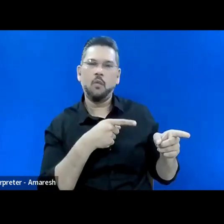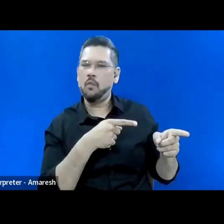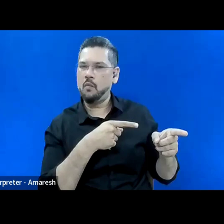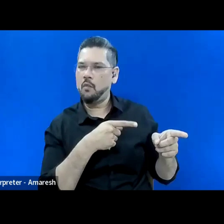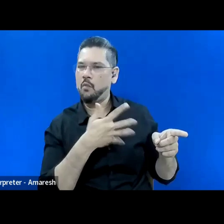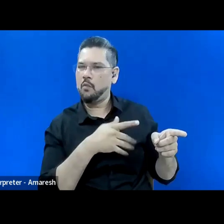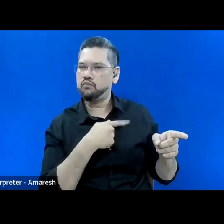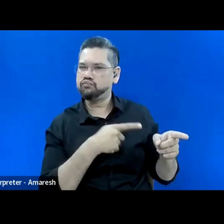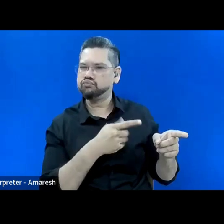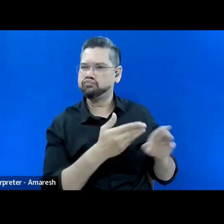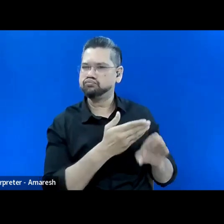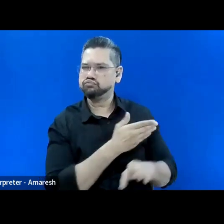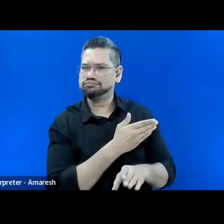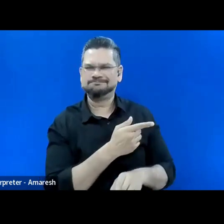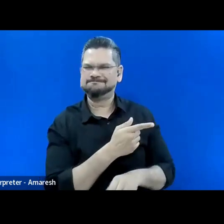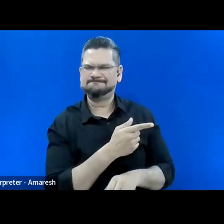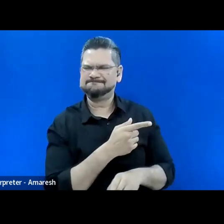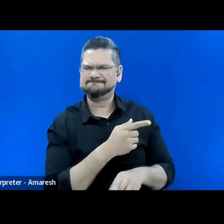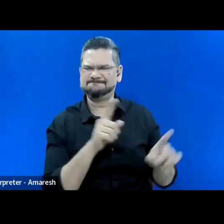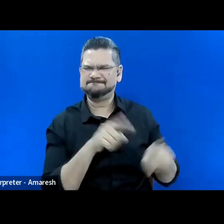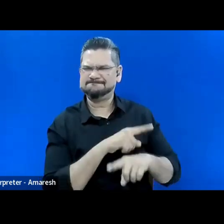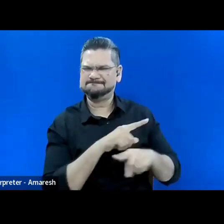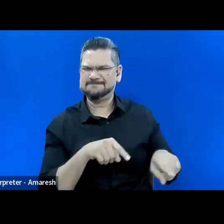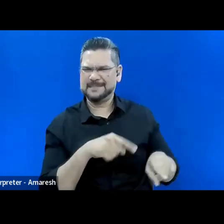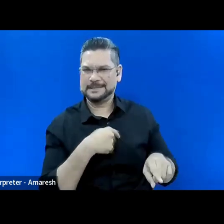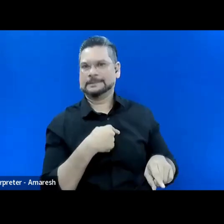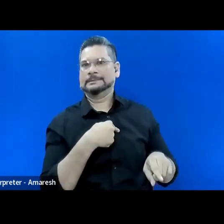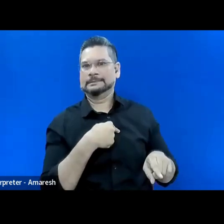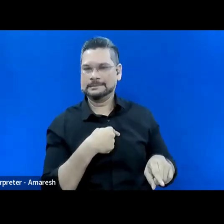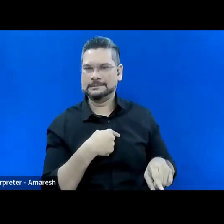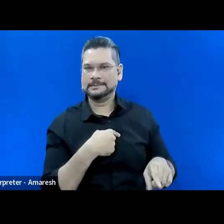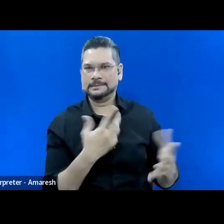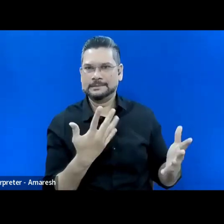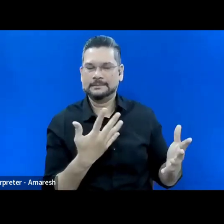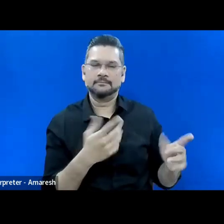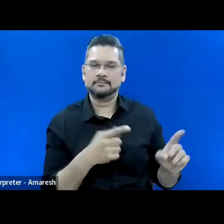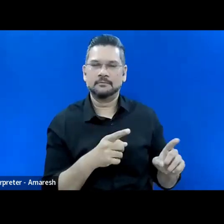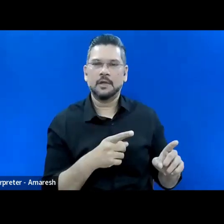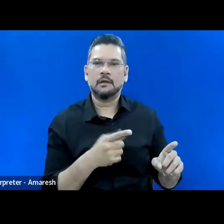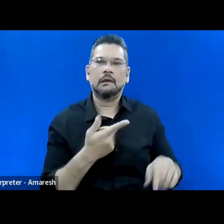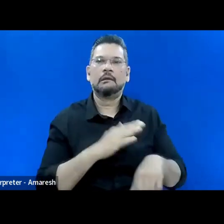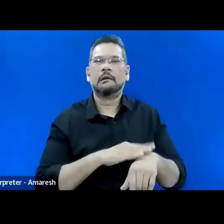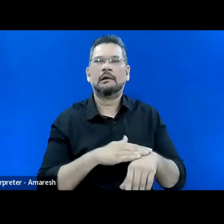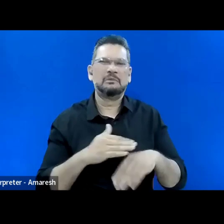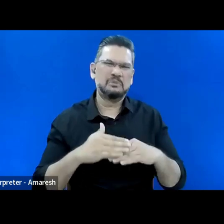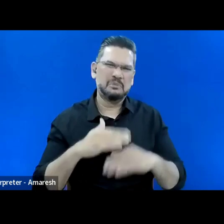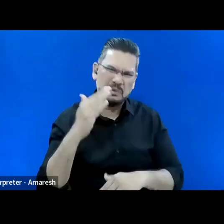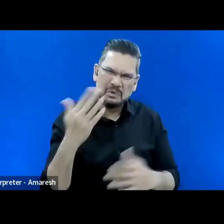this. If that continues, you know, you can only imagine the amount of time we'll be wasting. Therefore, requesting